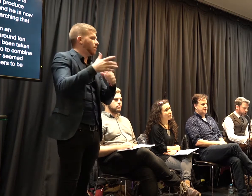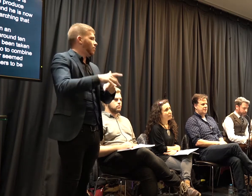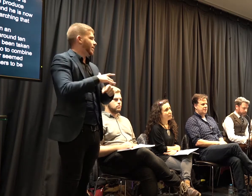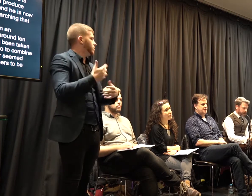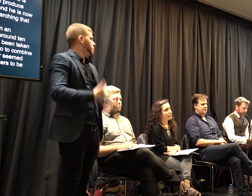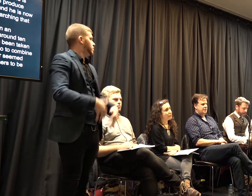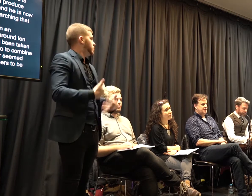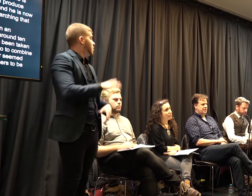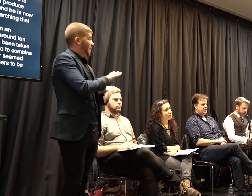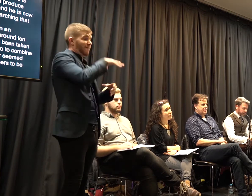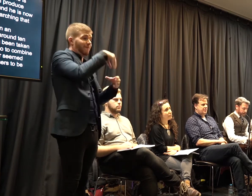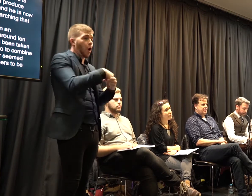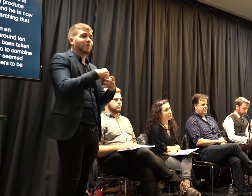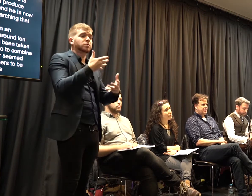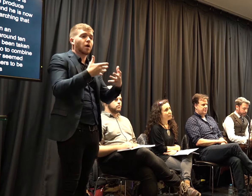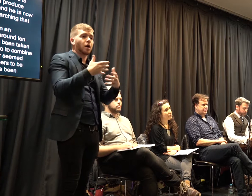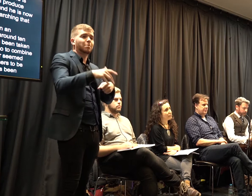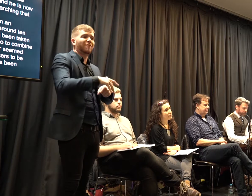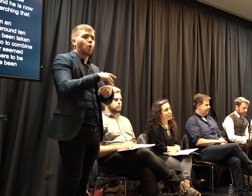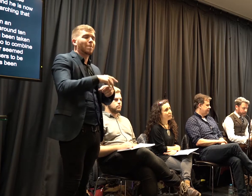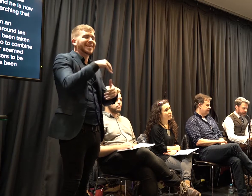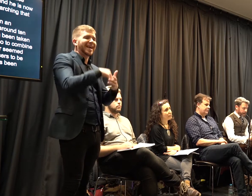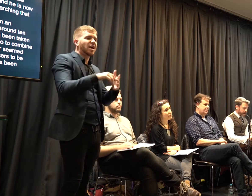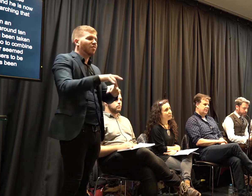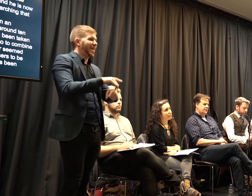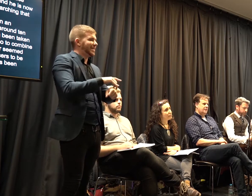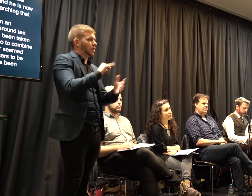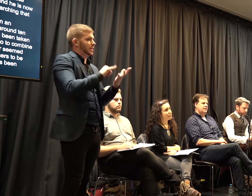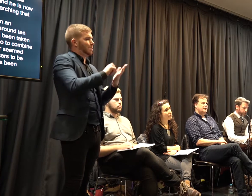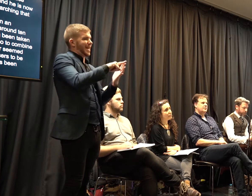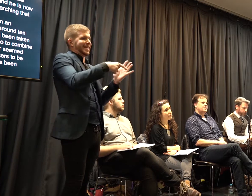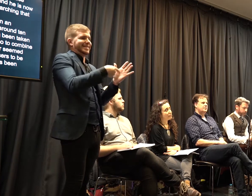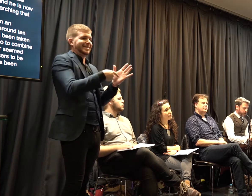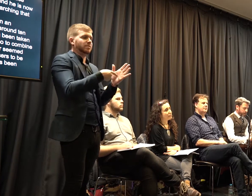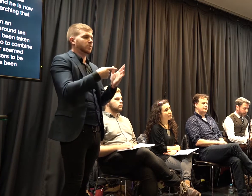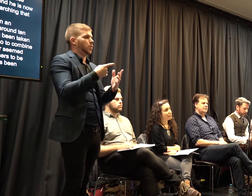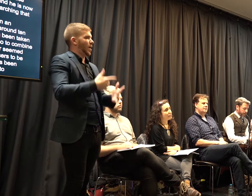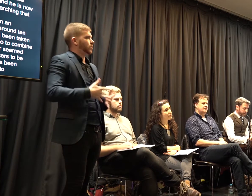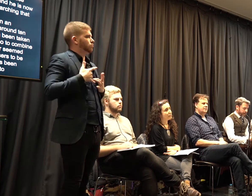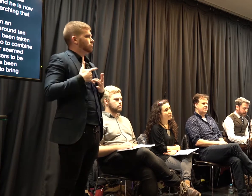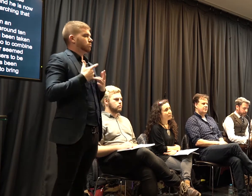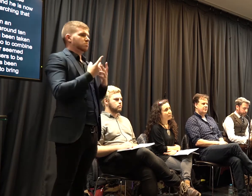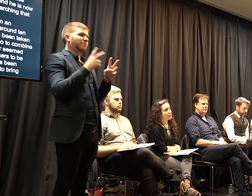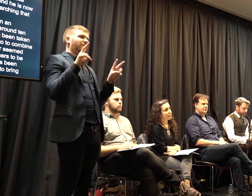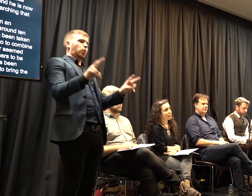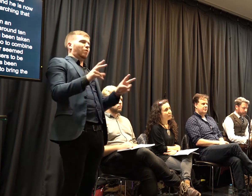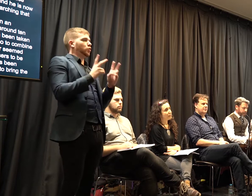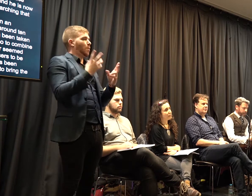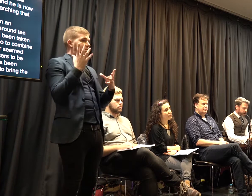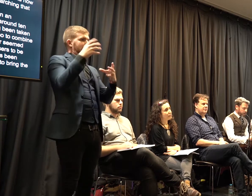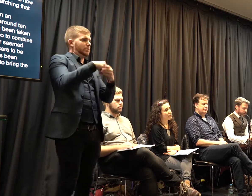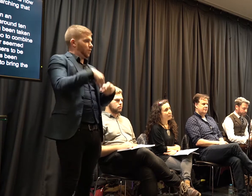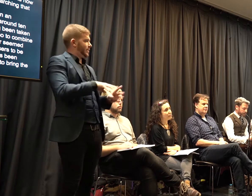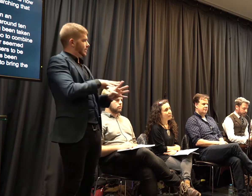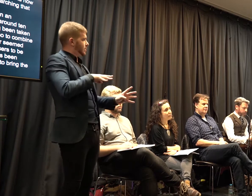signed performance in theatre, SPIT, to bring the opinions and attitudes of interpreters to this body. Since then, Split has evolved